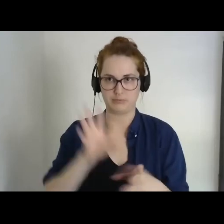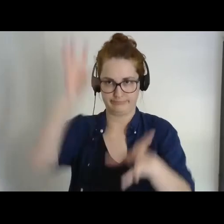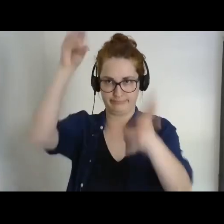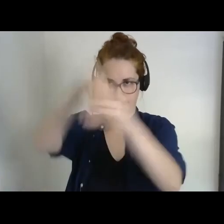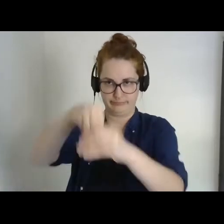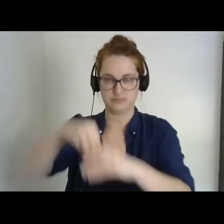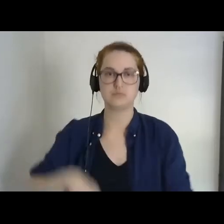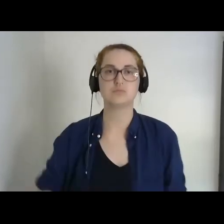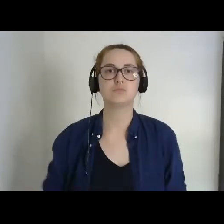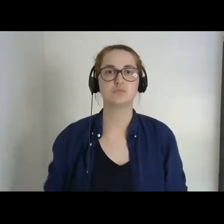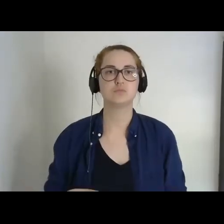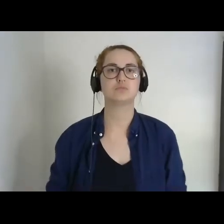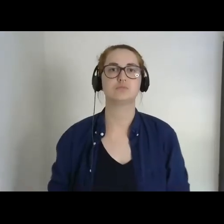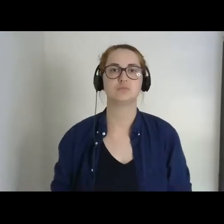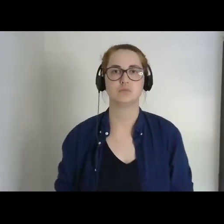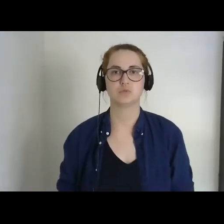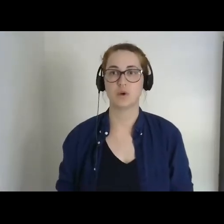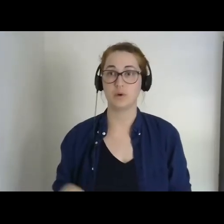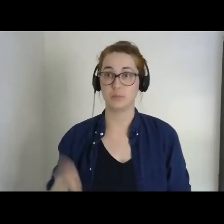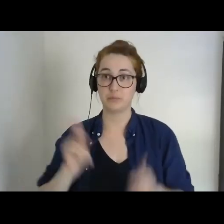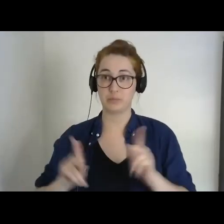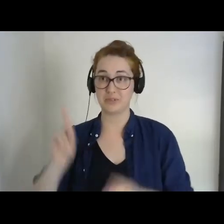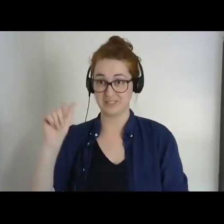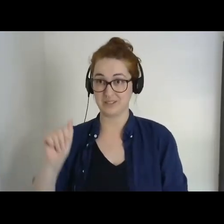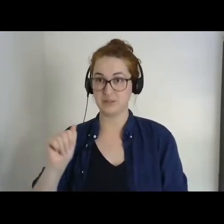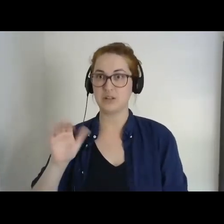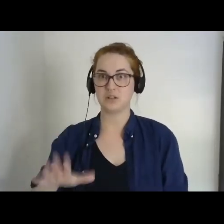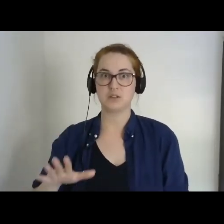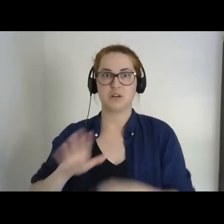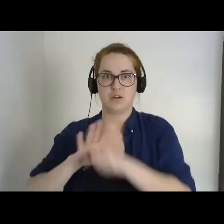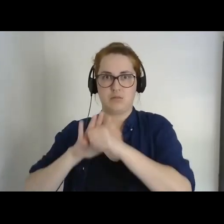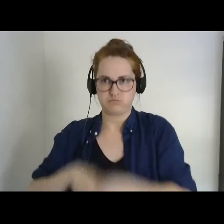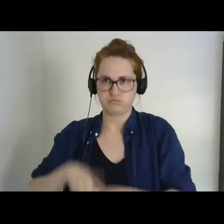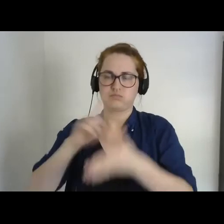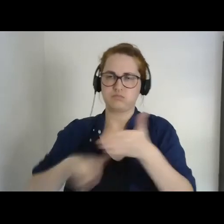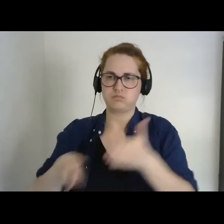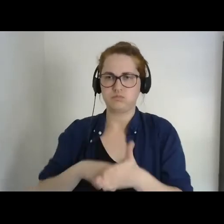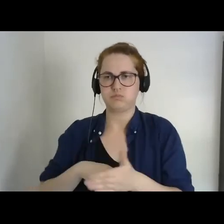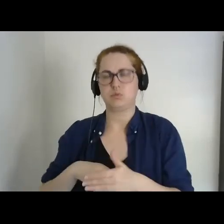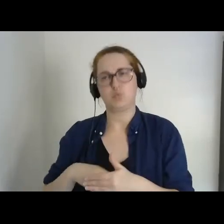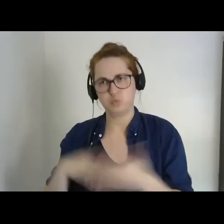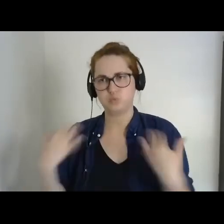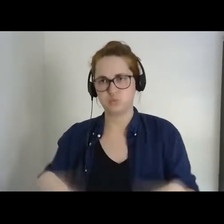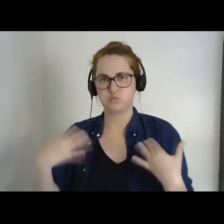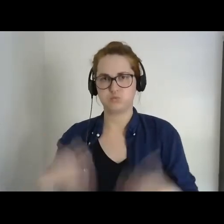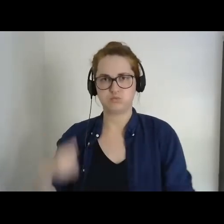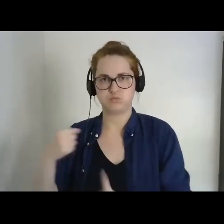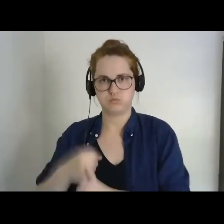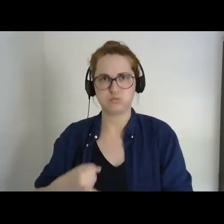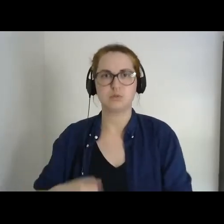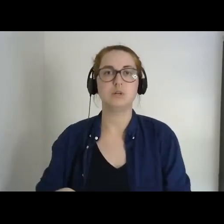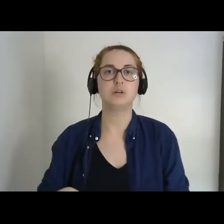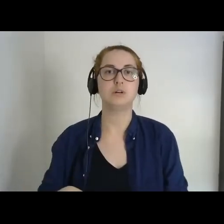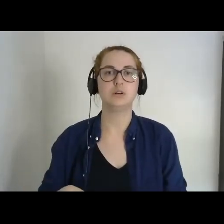and discrimination experienced by persons with disabilities as a result of discrimination based on gender, sex,